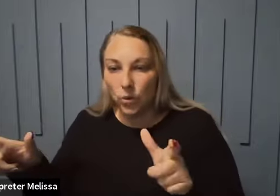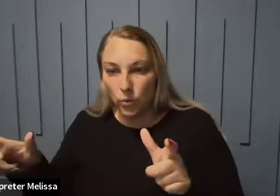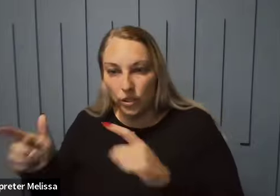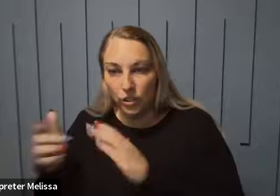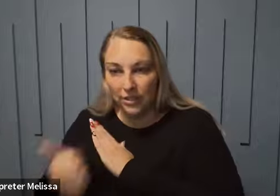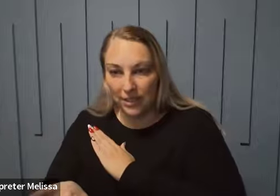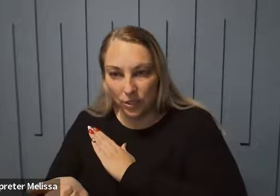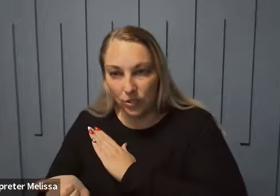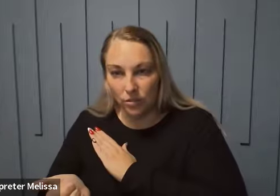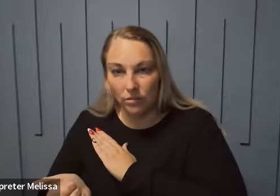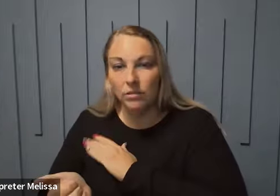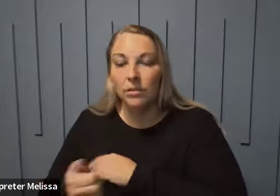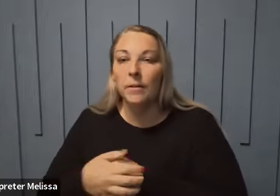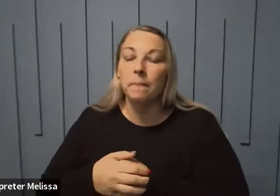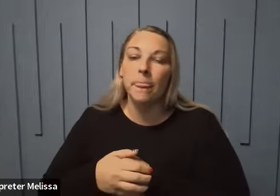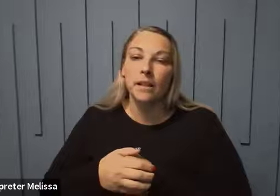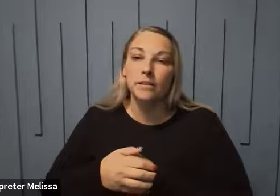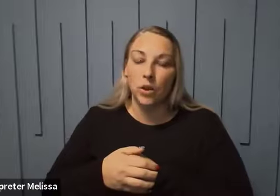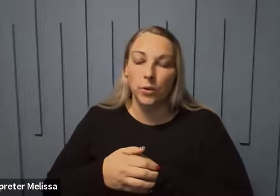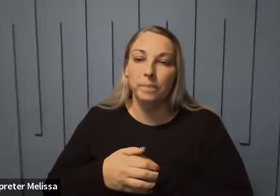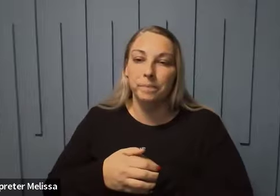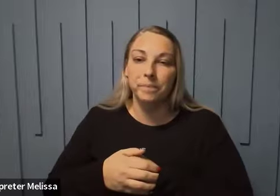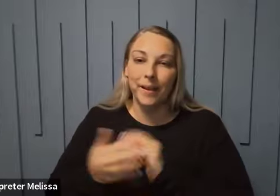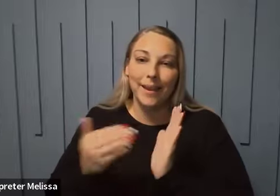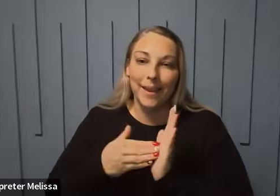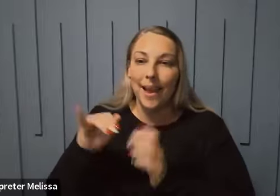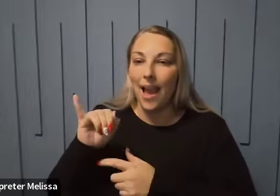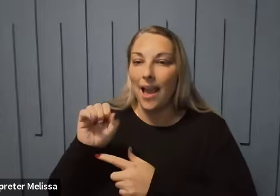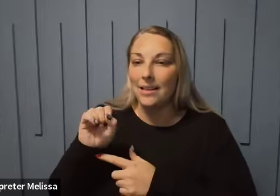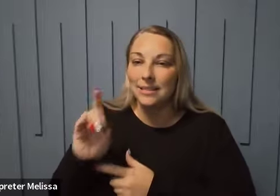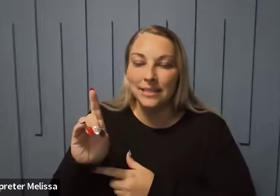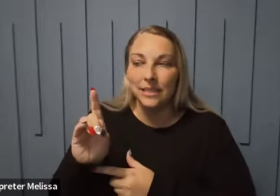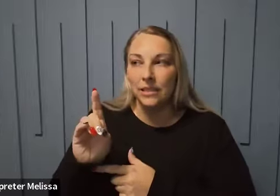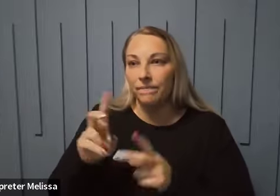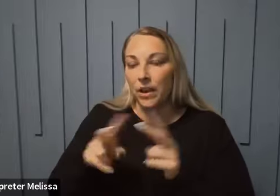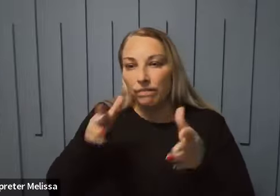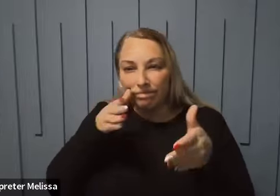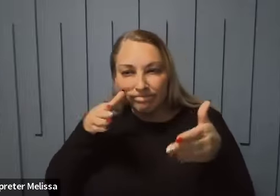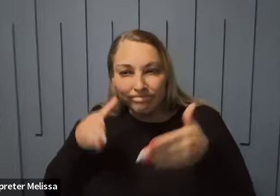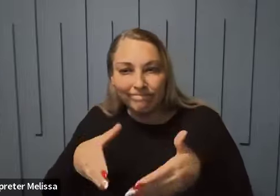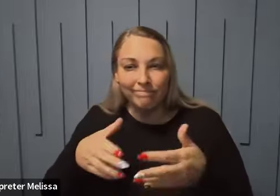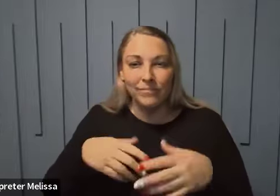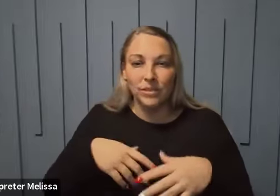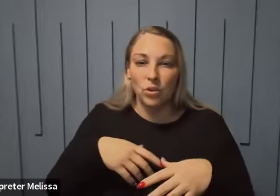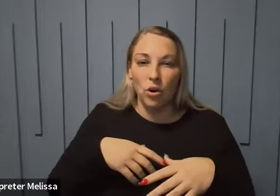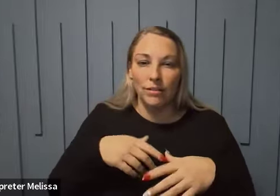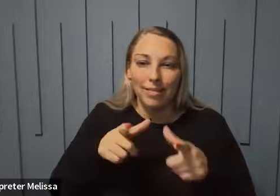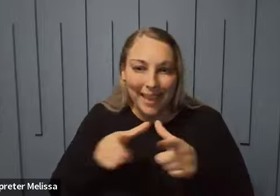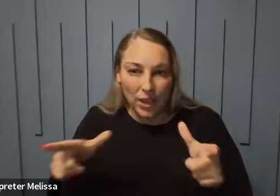another thing, obviously, at ISD, we're a very language-rich program. It's a high focus on what we're working with.